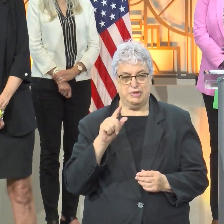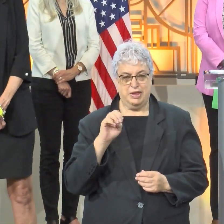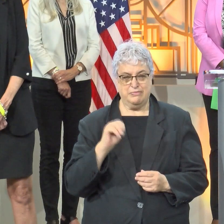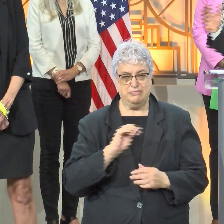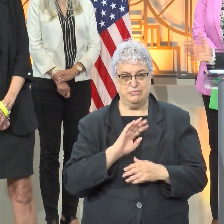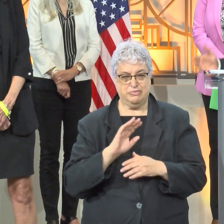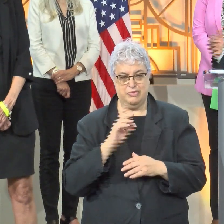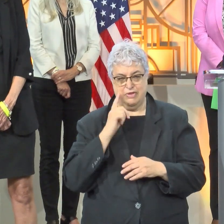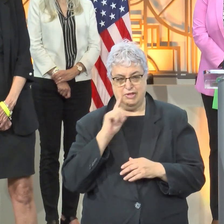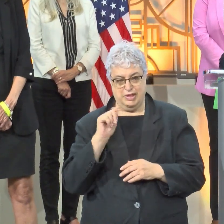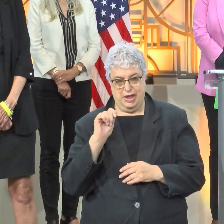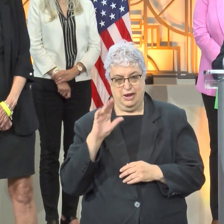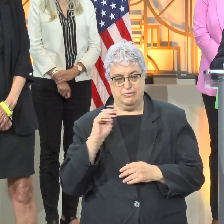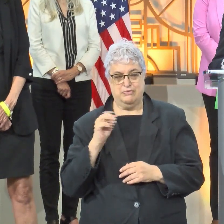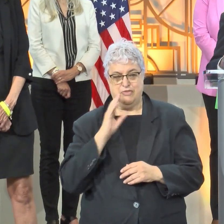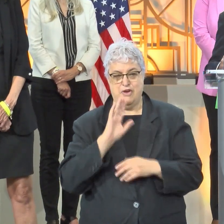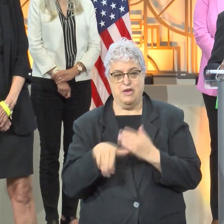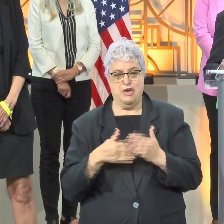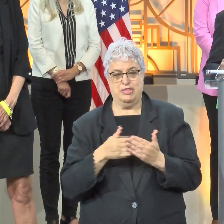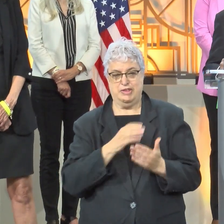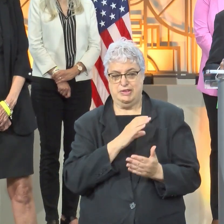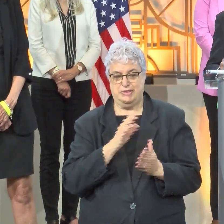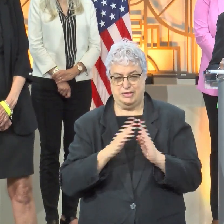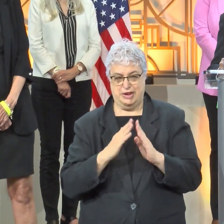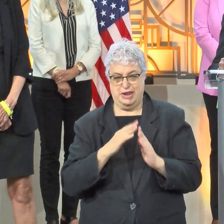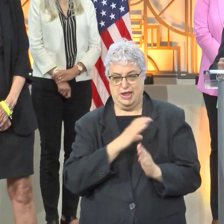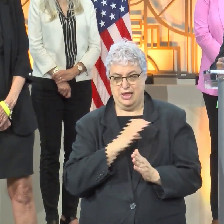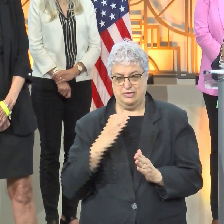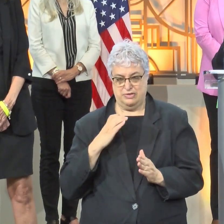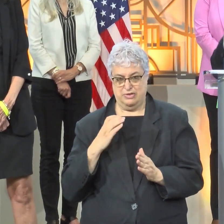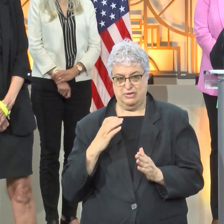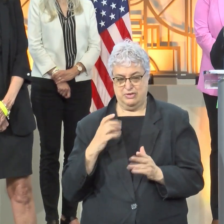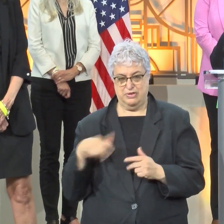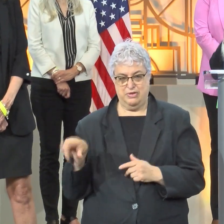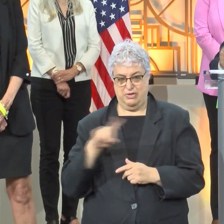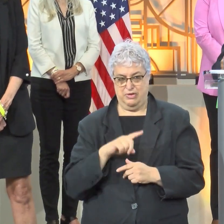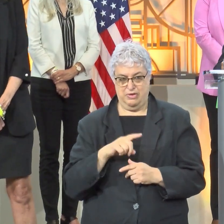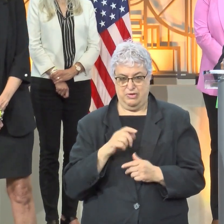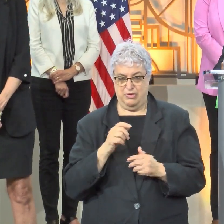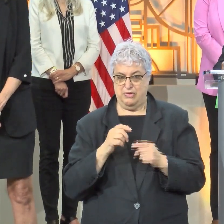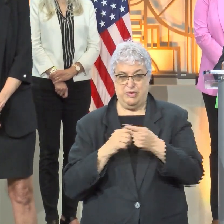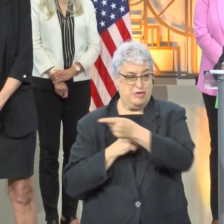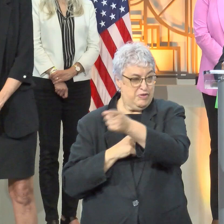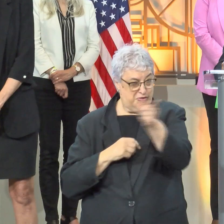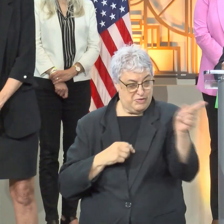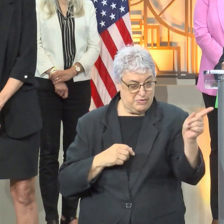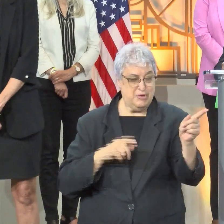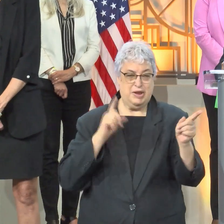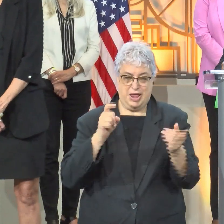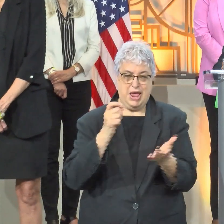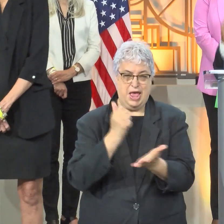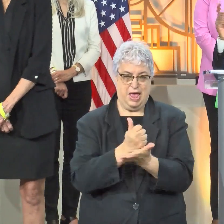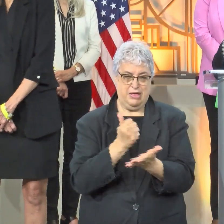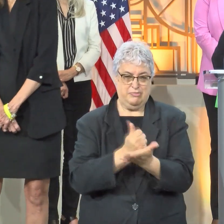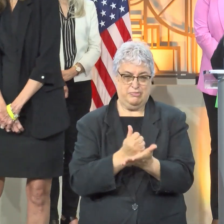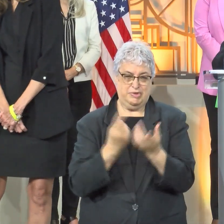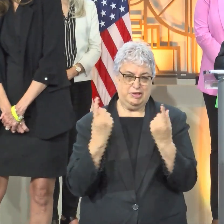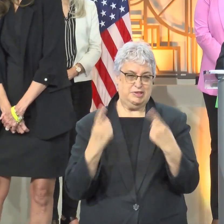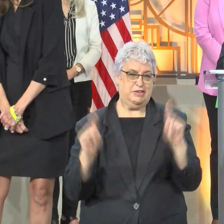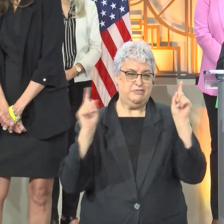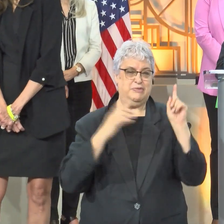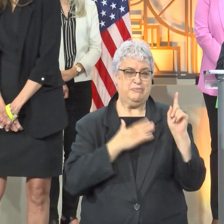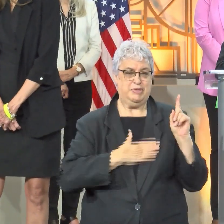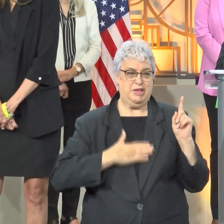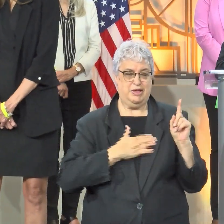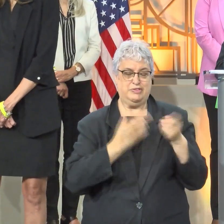council members for joining in to make this happen. But without you, we cannot be successful. So we're all in this army